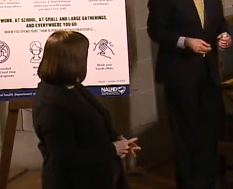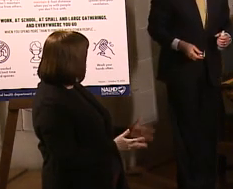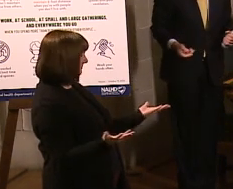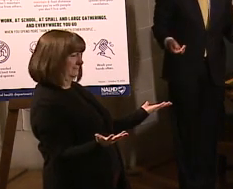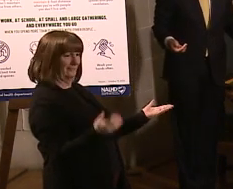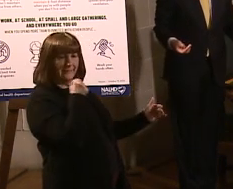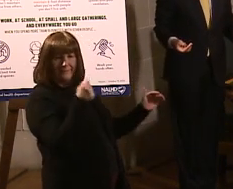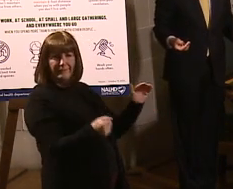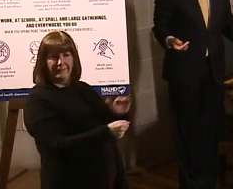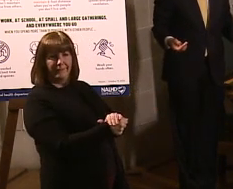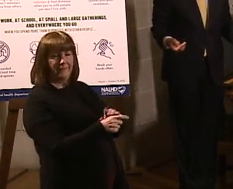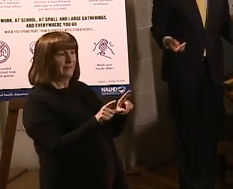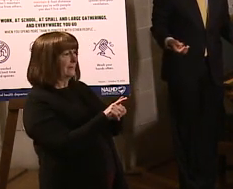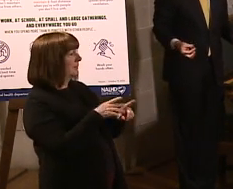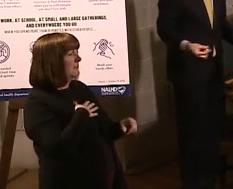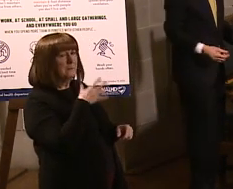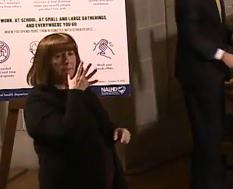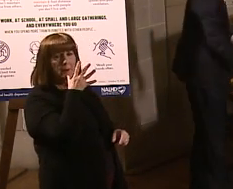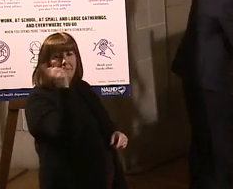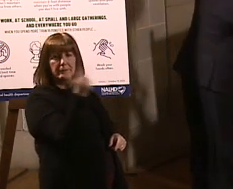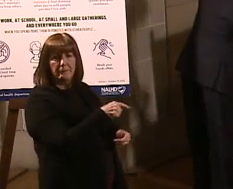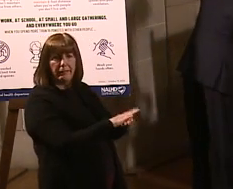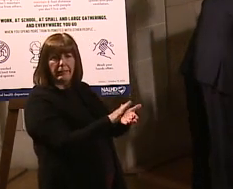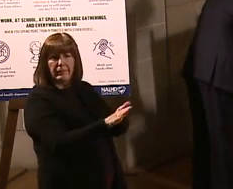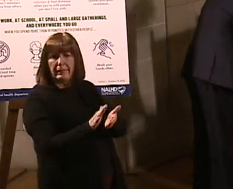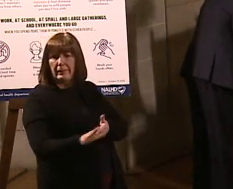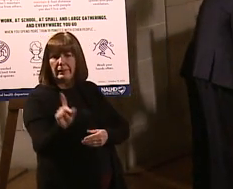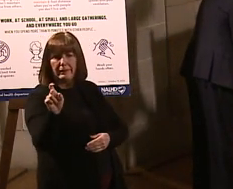somebody's trying to hide, like my mom coming in here to clean up or something,